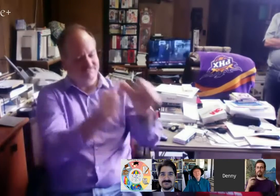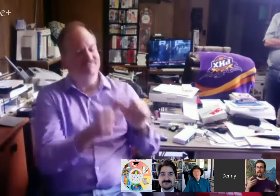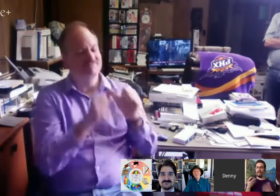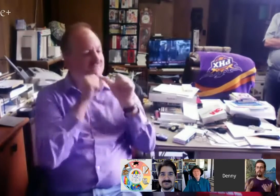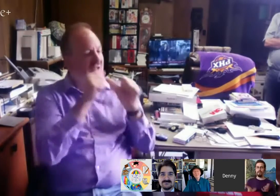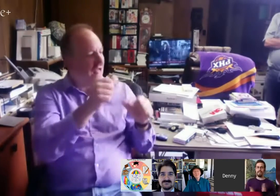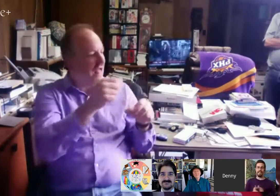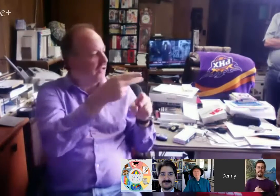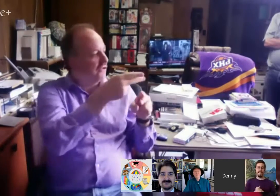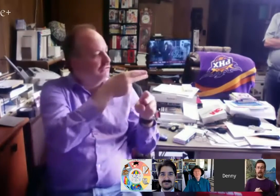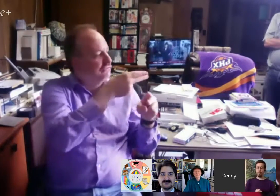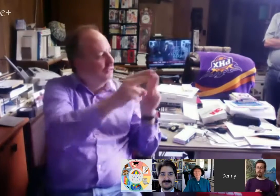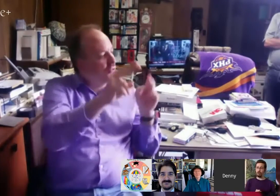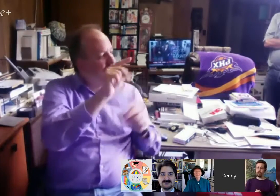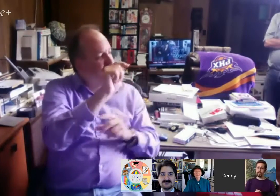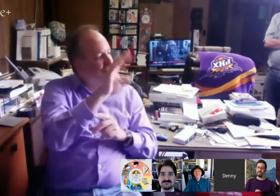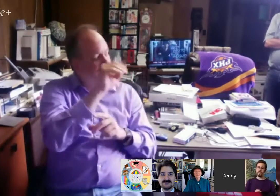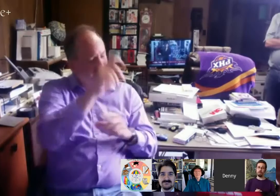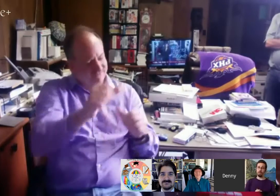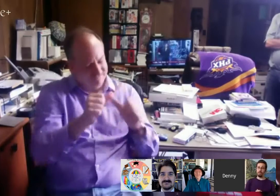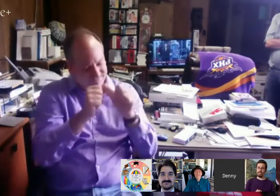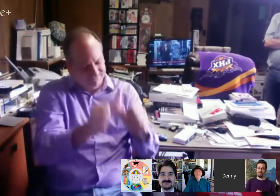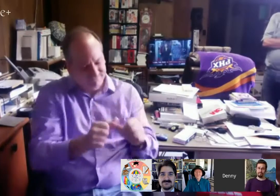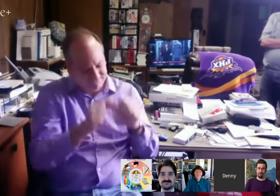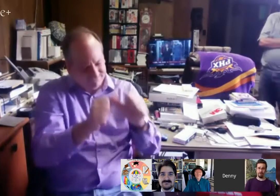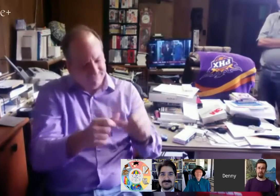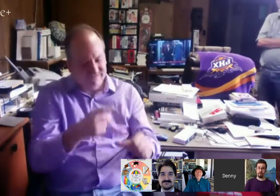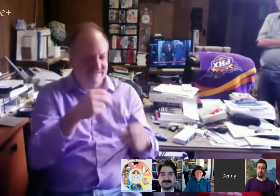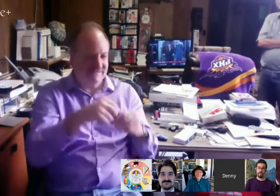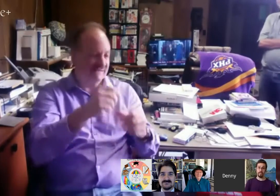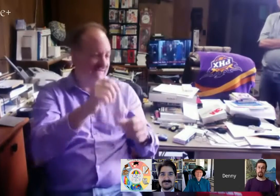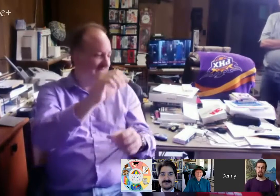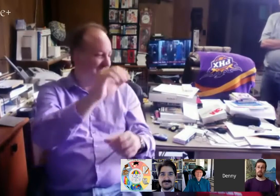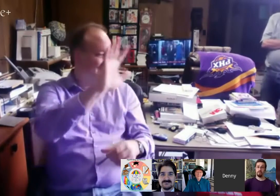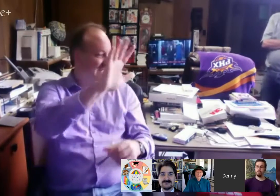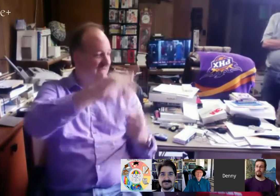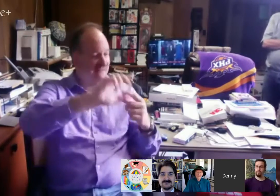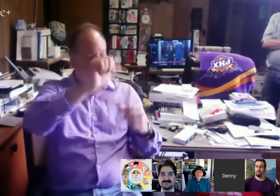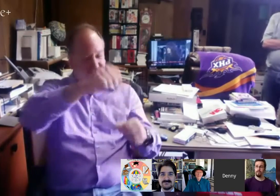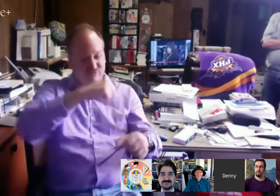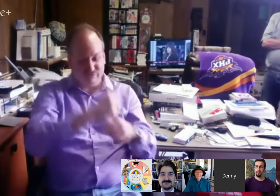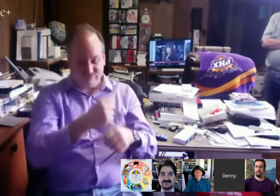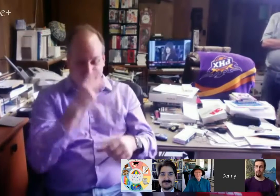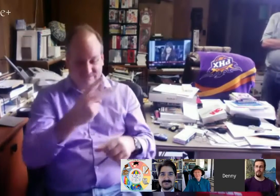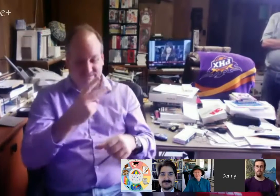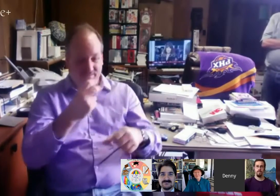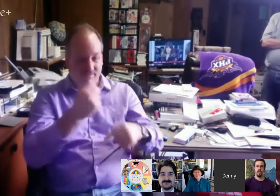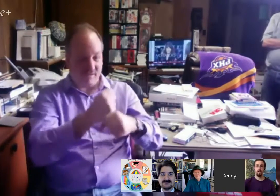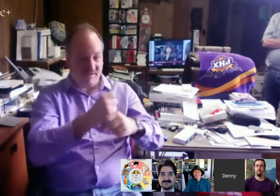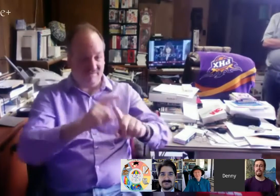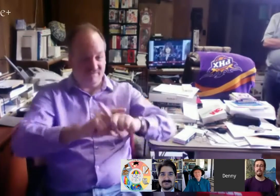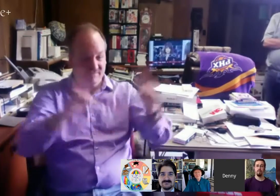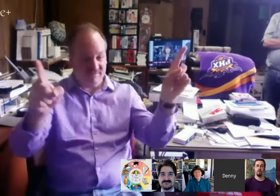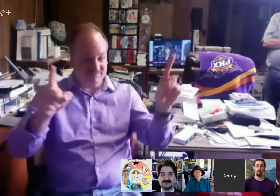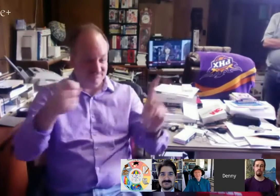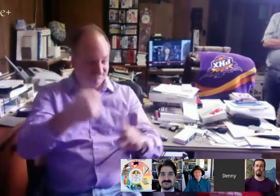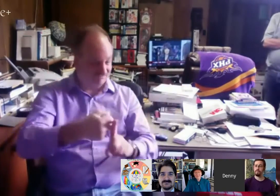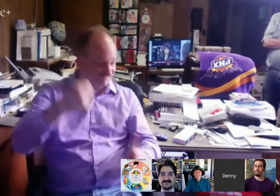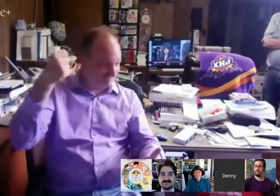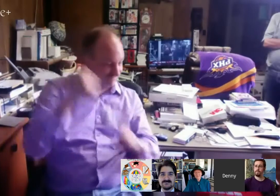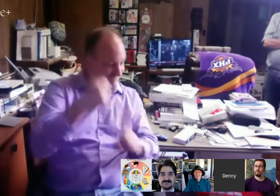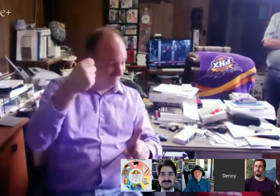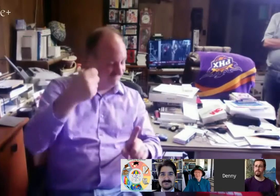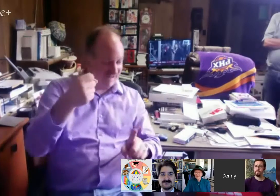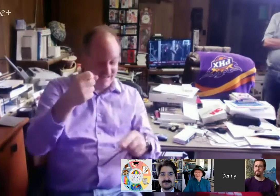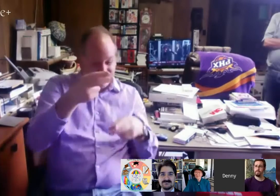to have that happen in the Albuquerque in New Mexico. Sorry, I'm going